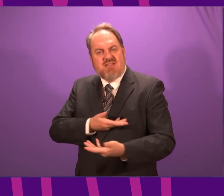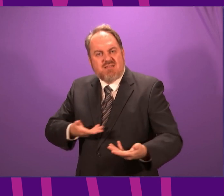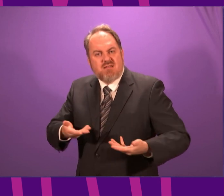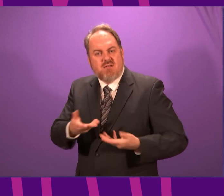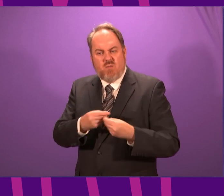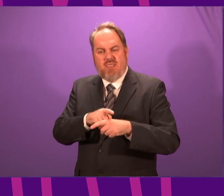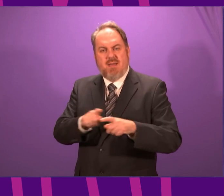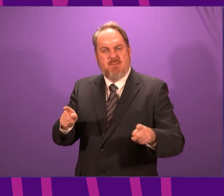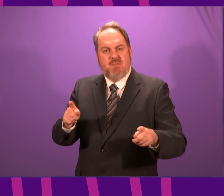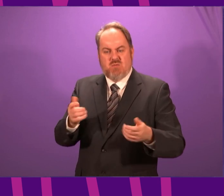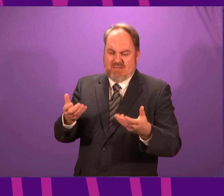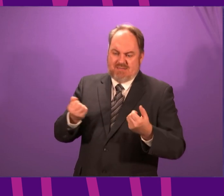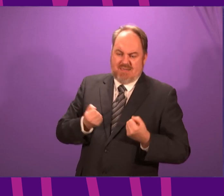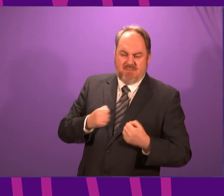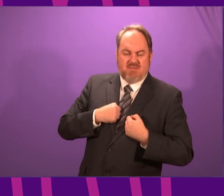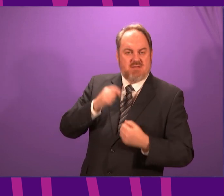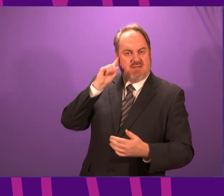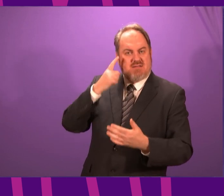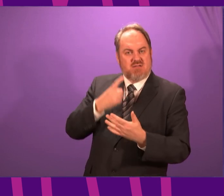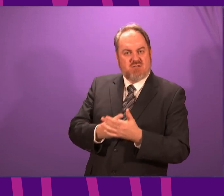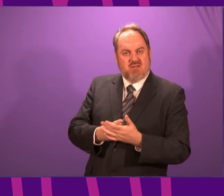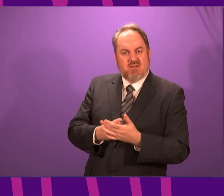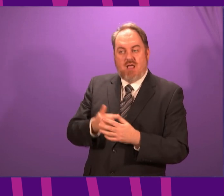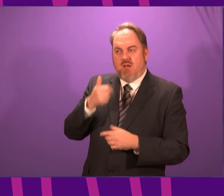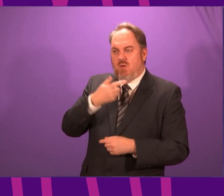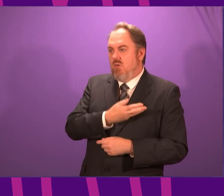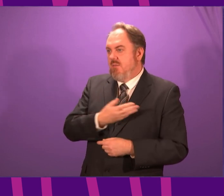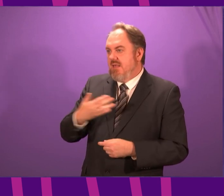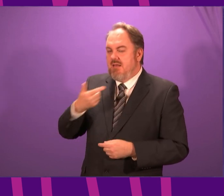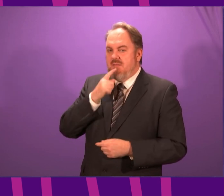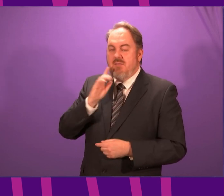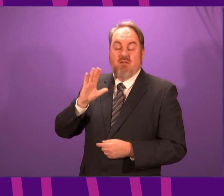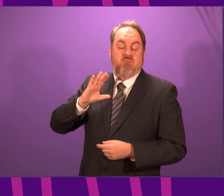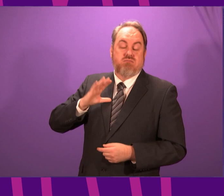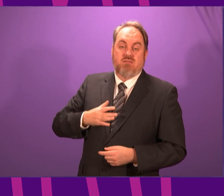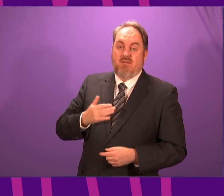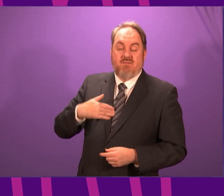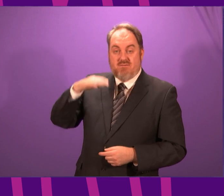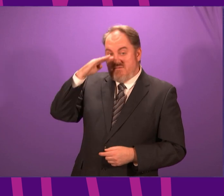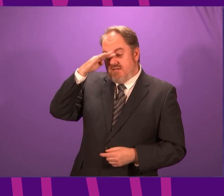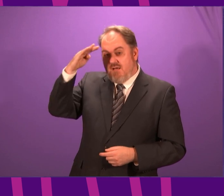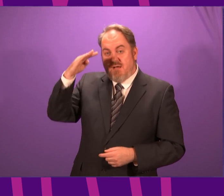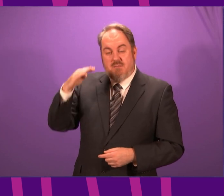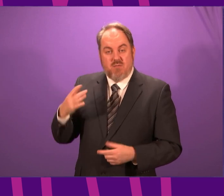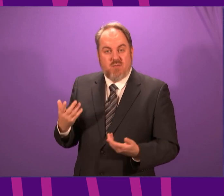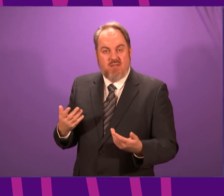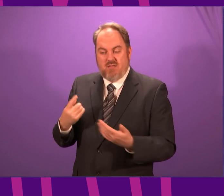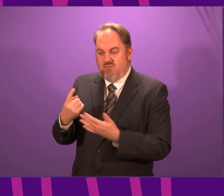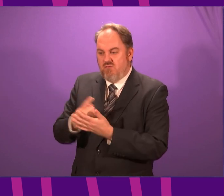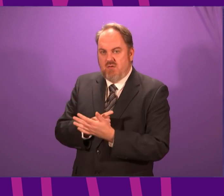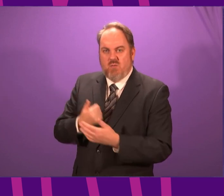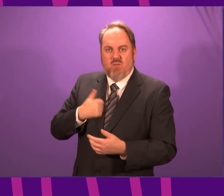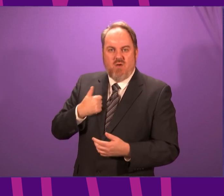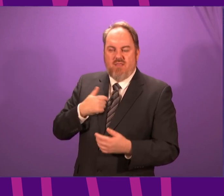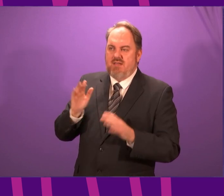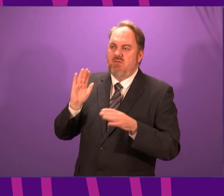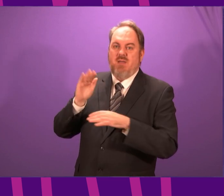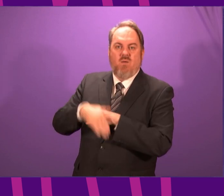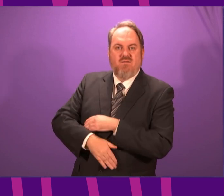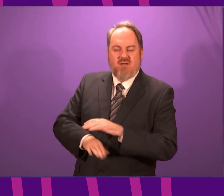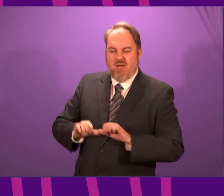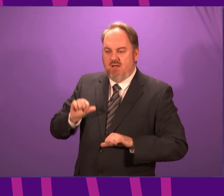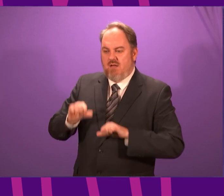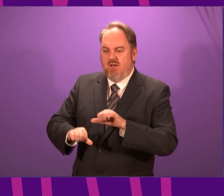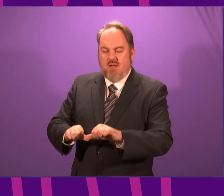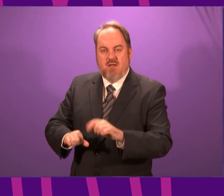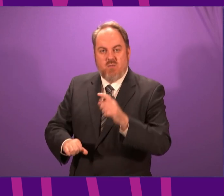faces is in part born out of a fatigue, a tiredness in the desperate search for light at the end of this tunnel, but it